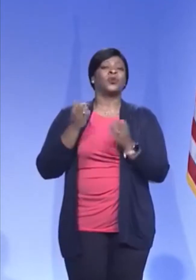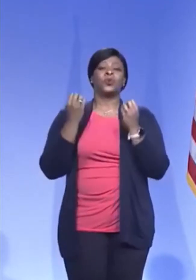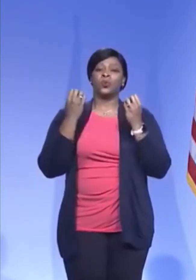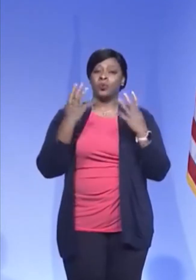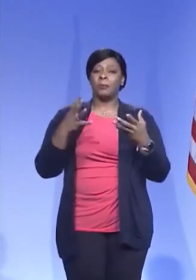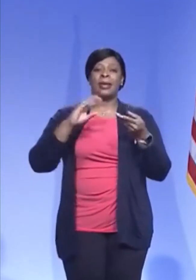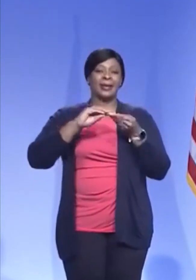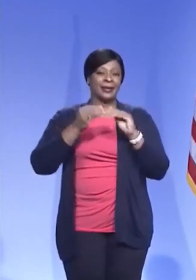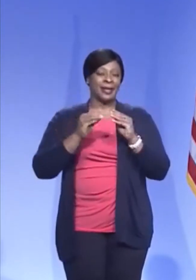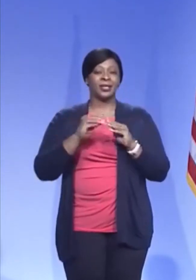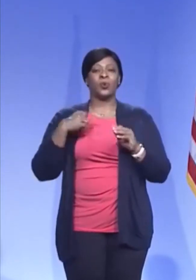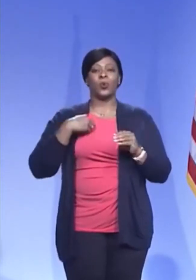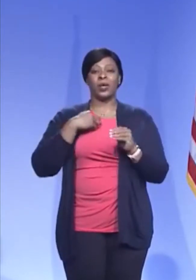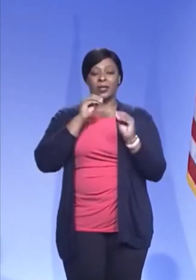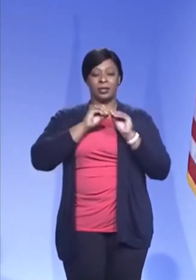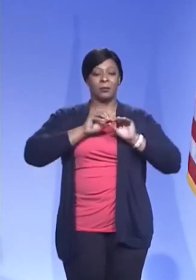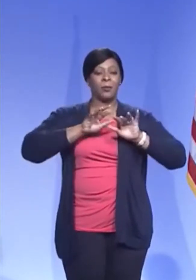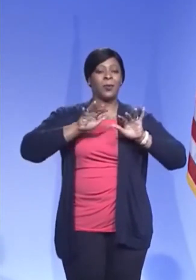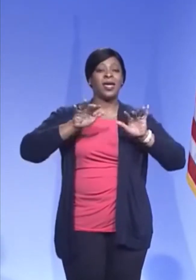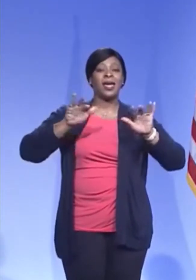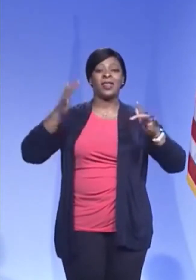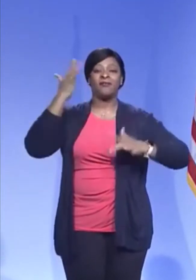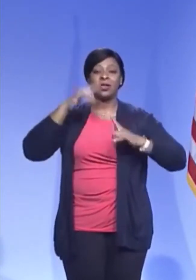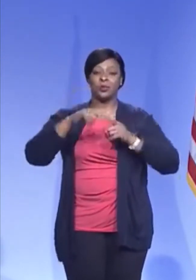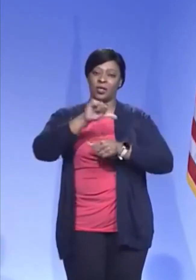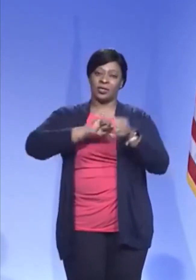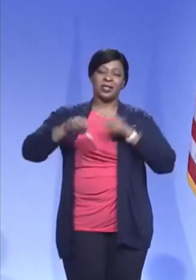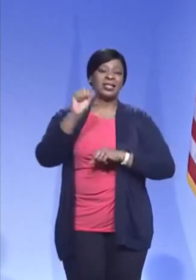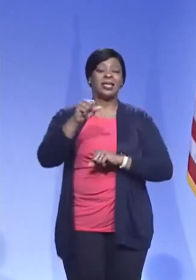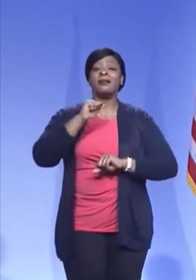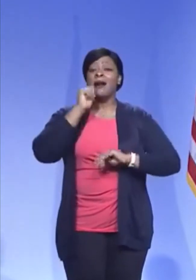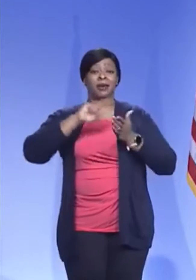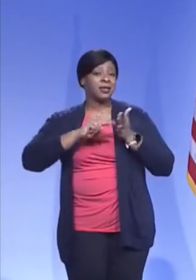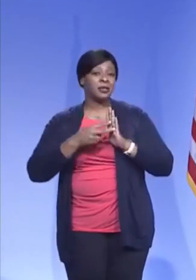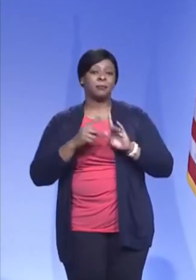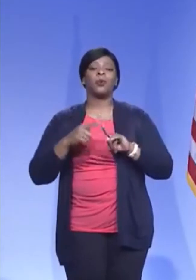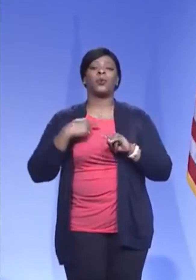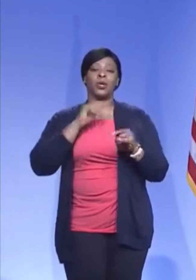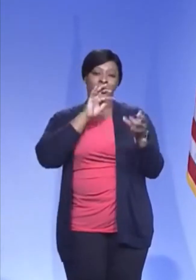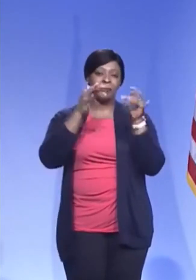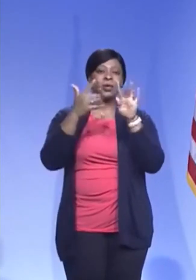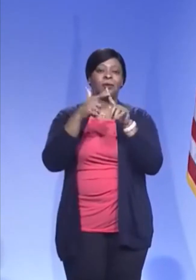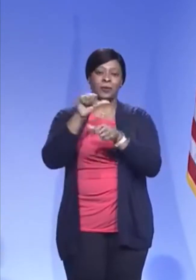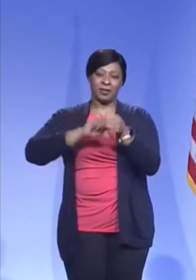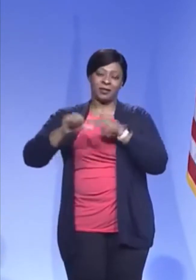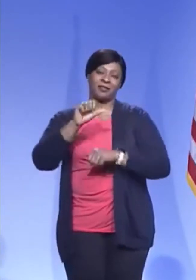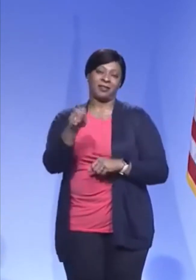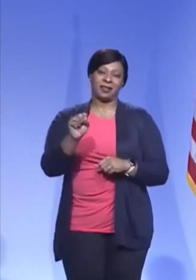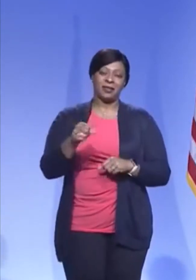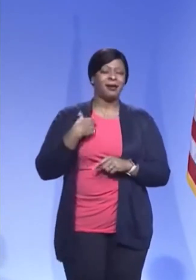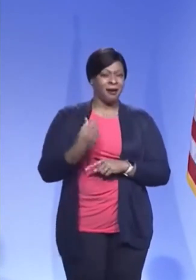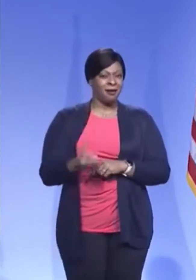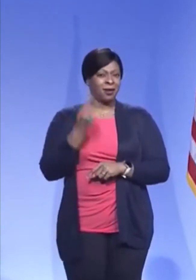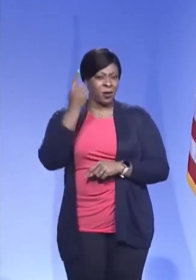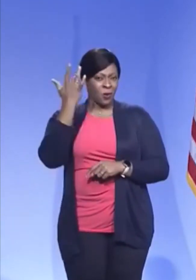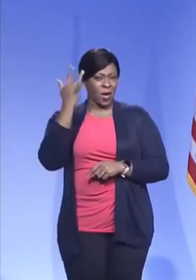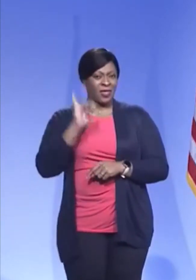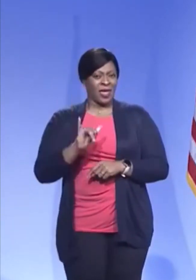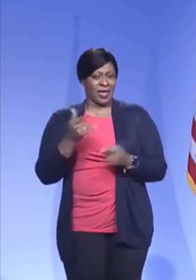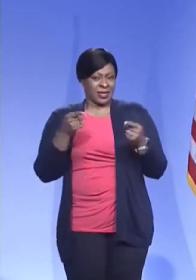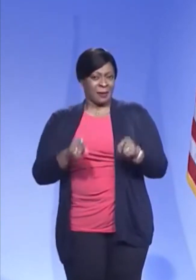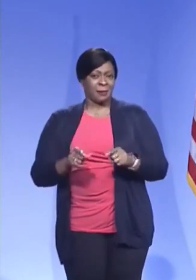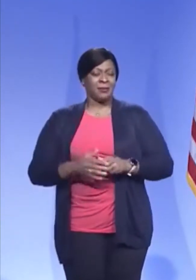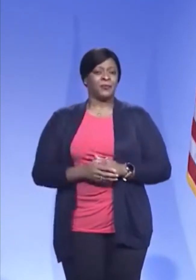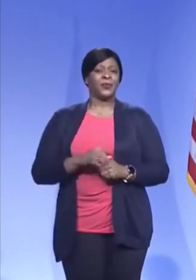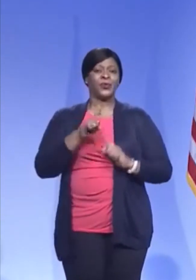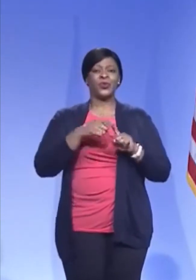cases, we are giving this to each other. Yes, unintentionally, but we're giving it to each other. And I understand why that is. When